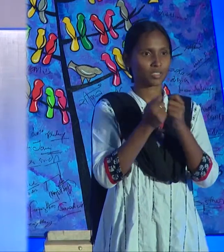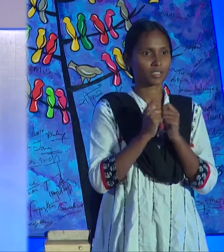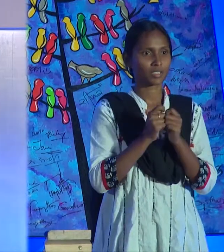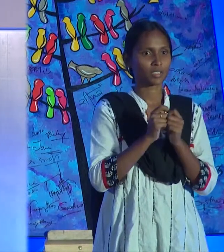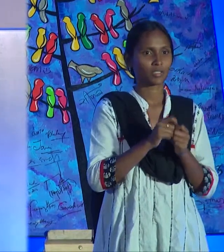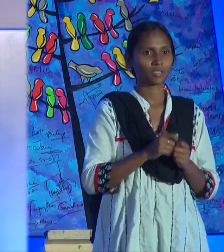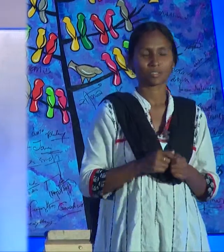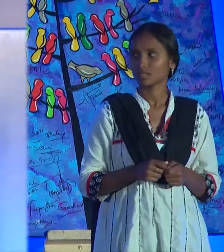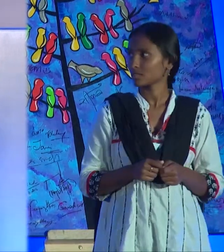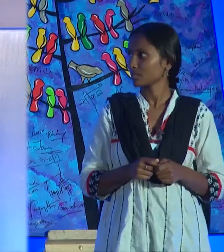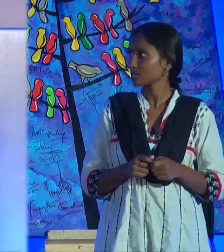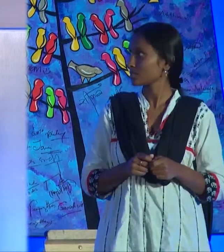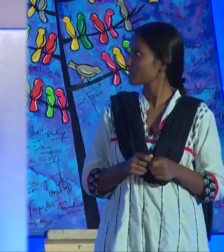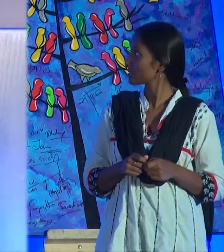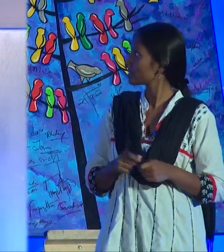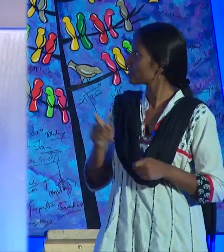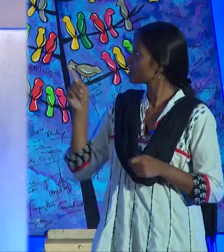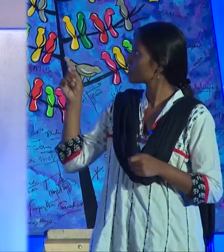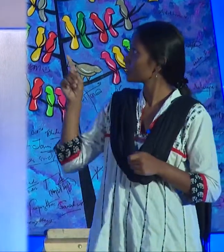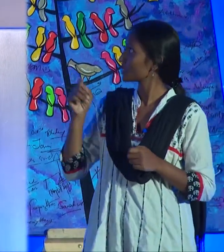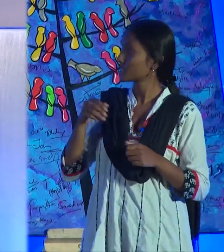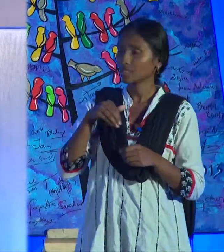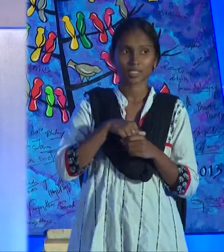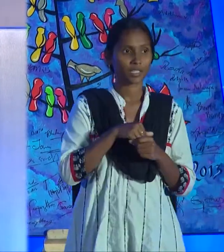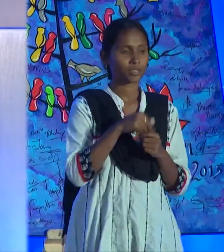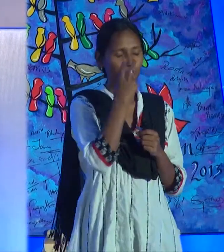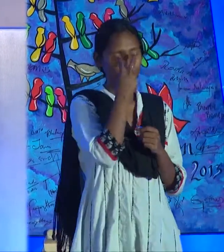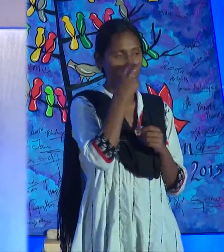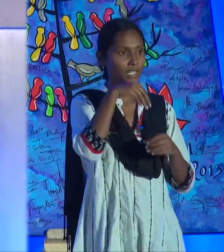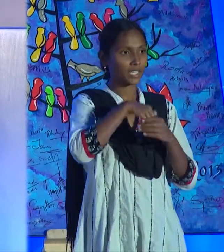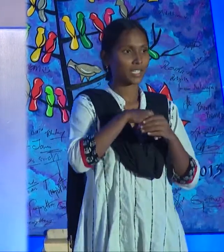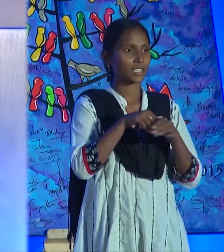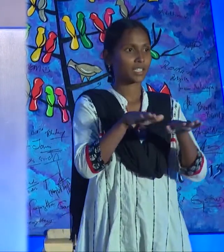bullet blindfolded in traffic.